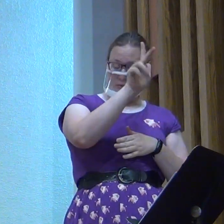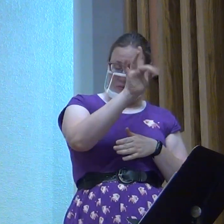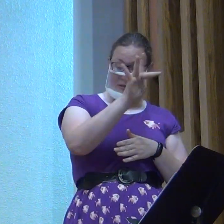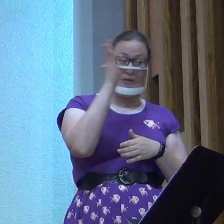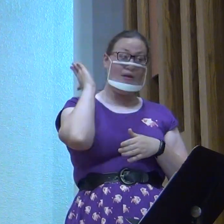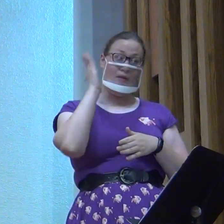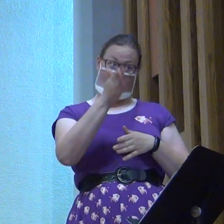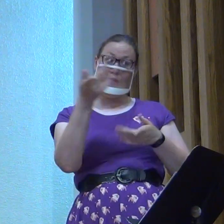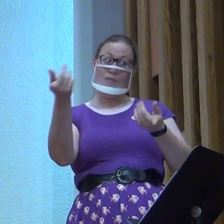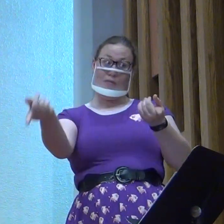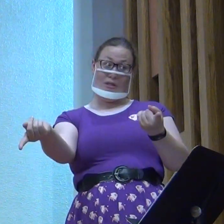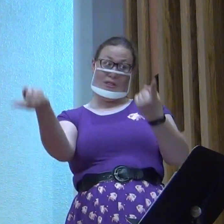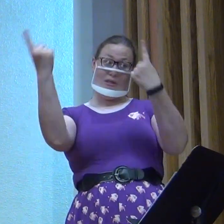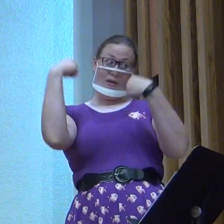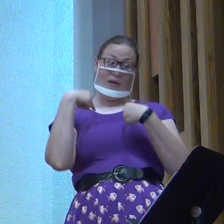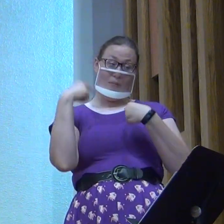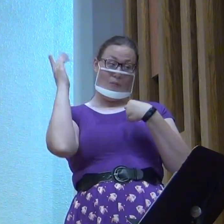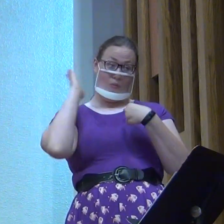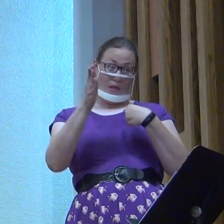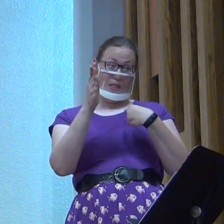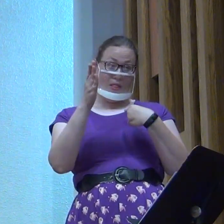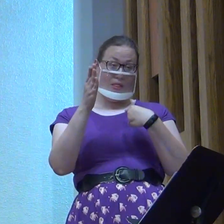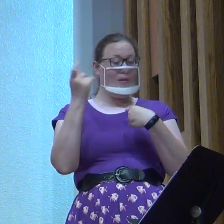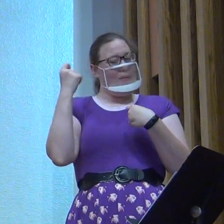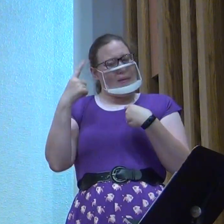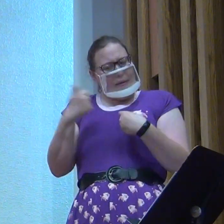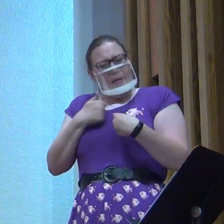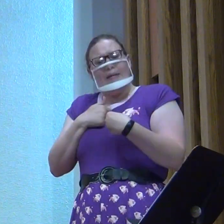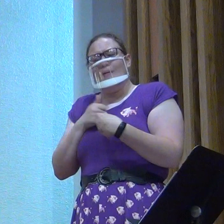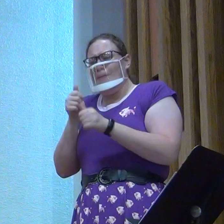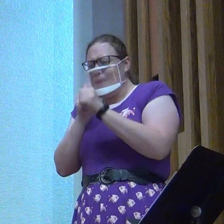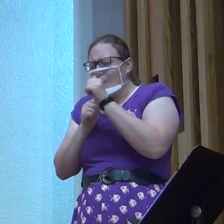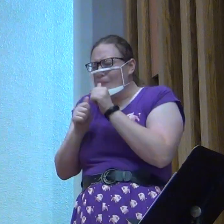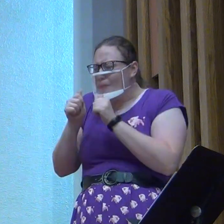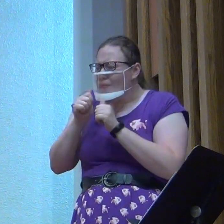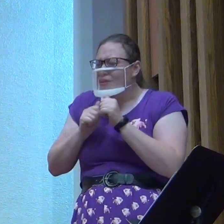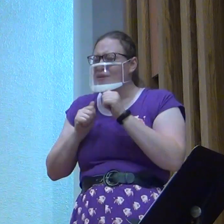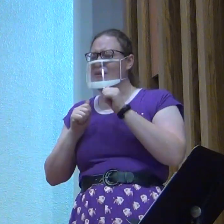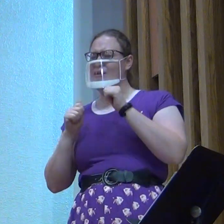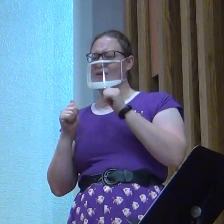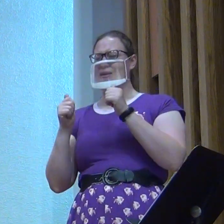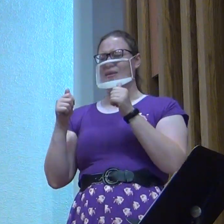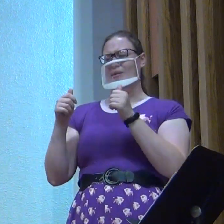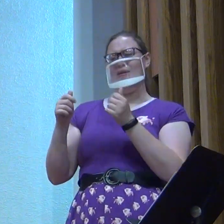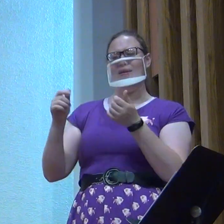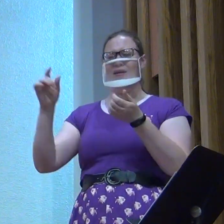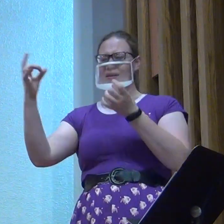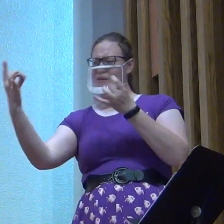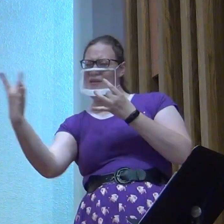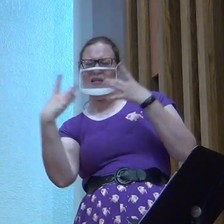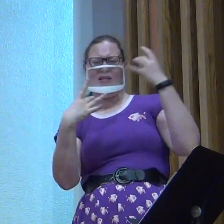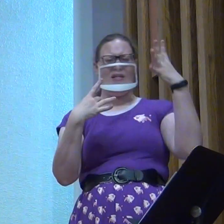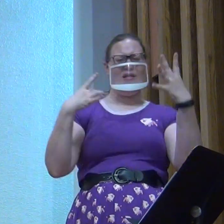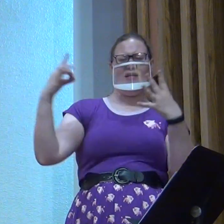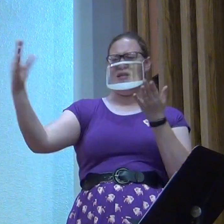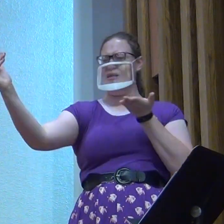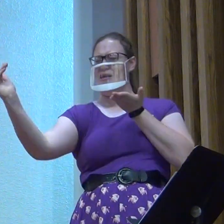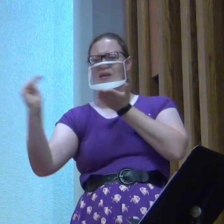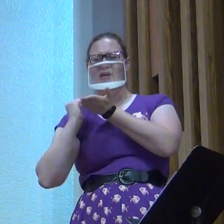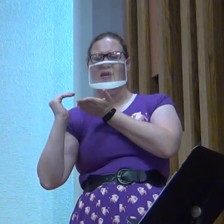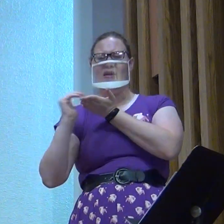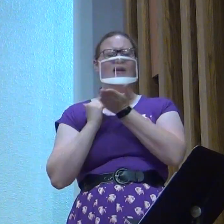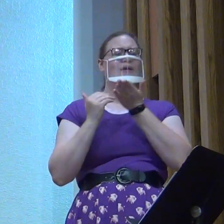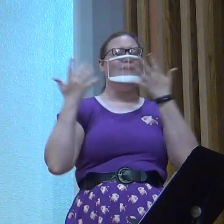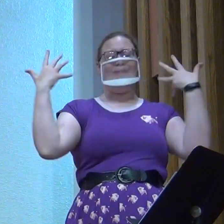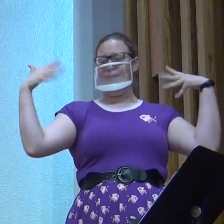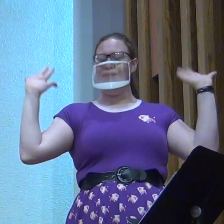come after, sometime after, he suffered ultimate rejection.